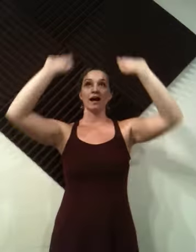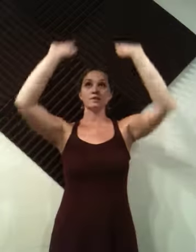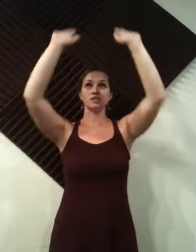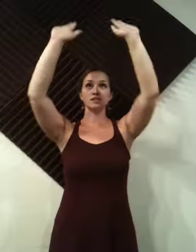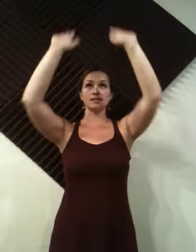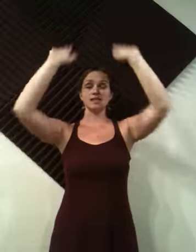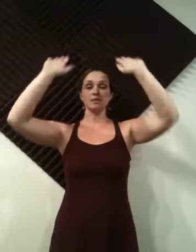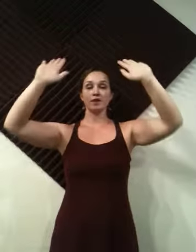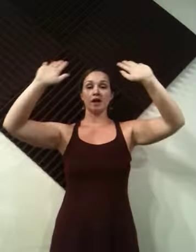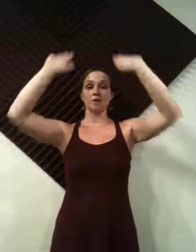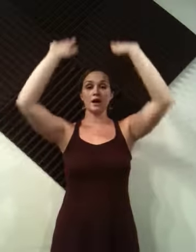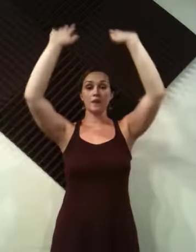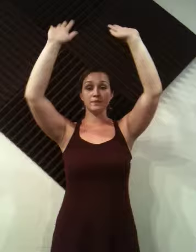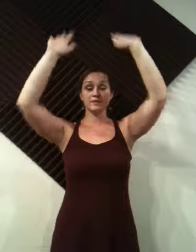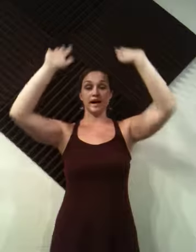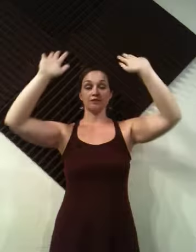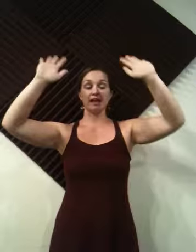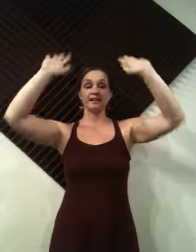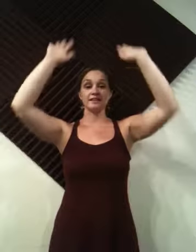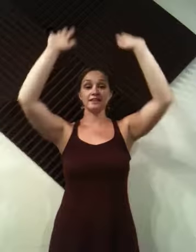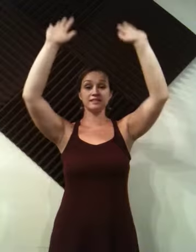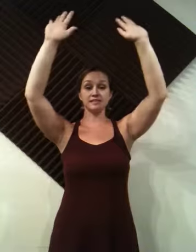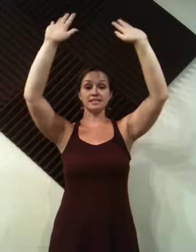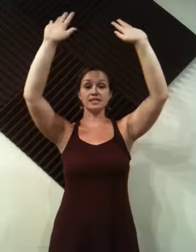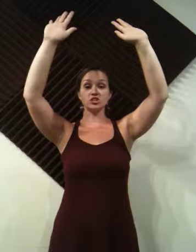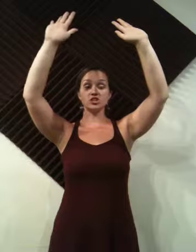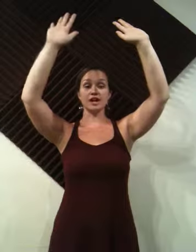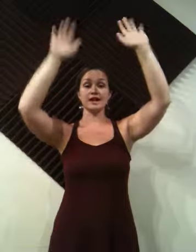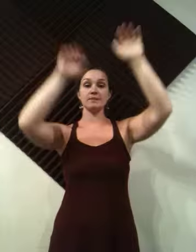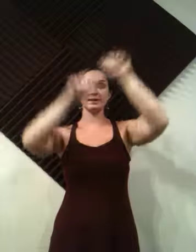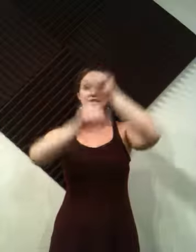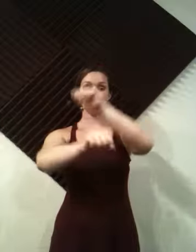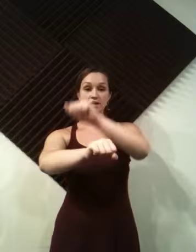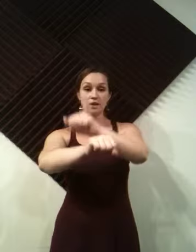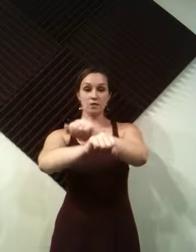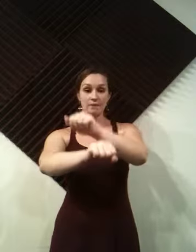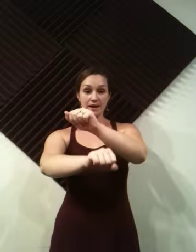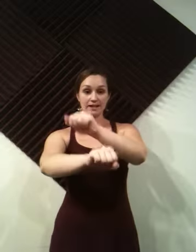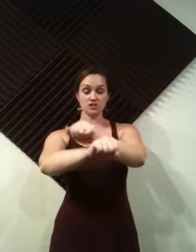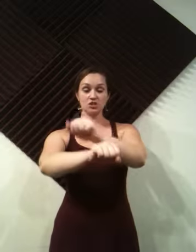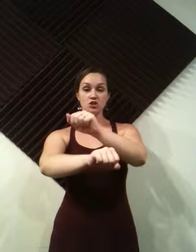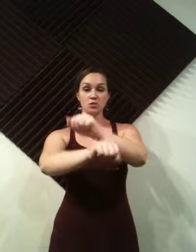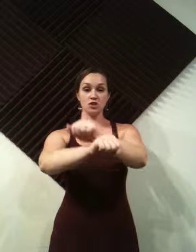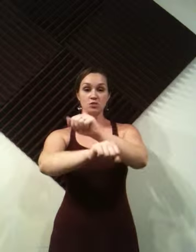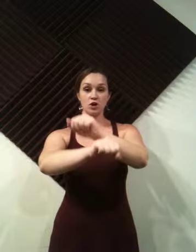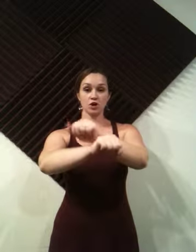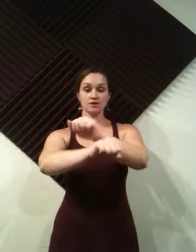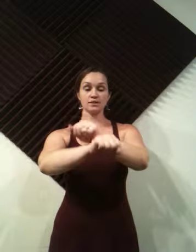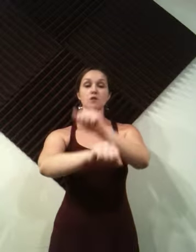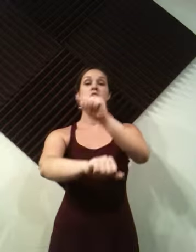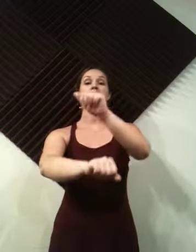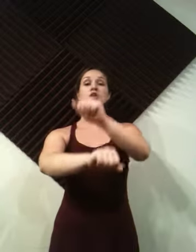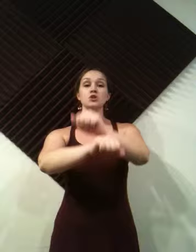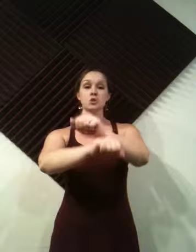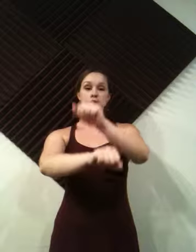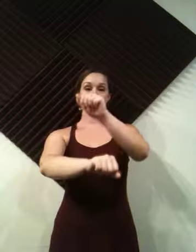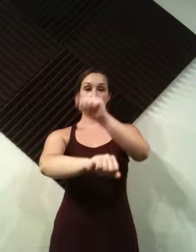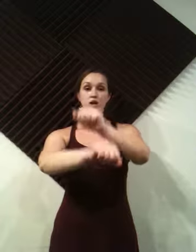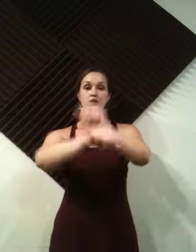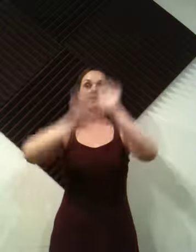would just keep them up and down like this each time until we go right back into your works. So your works